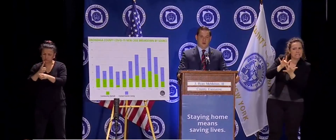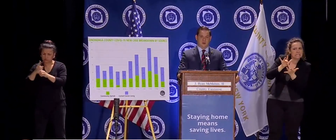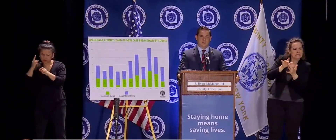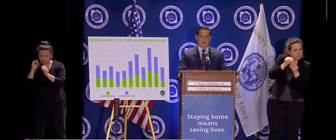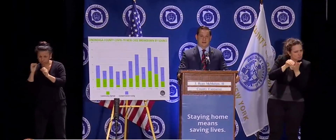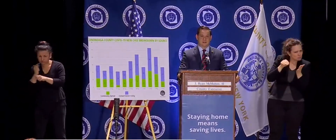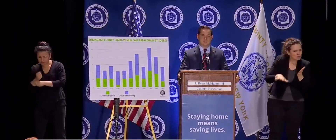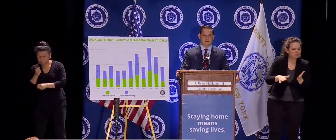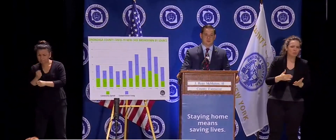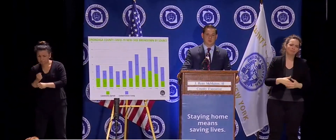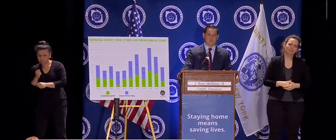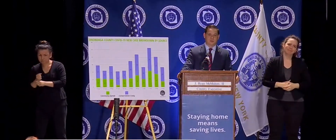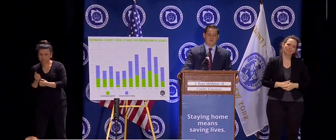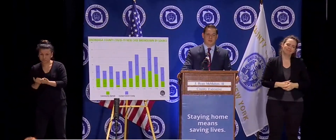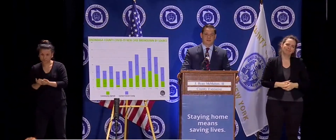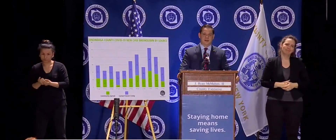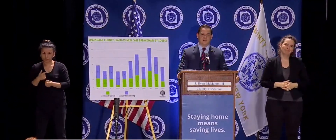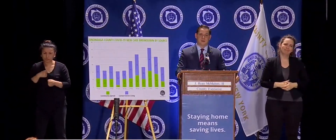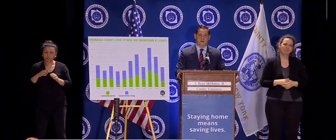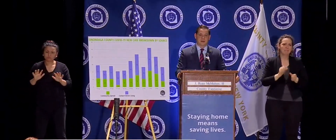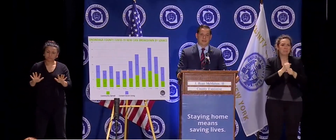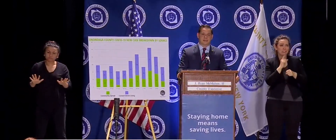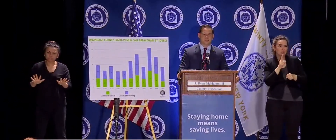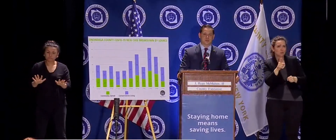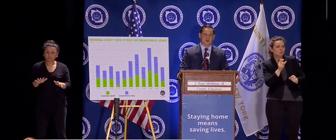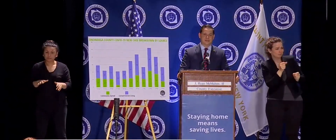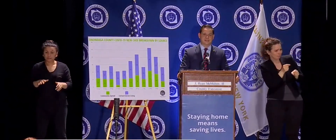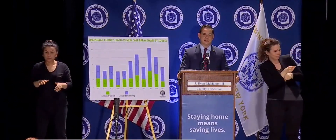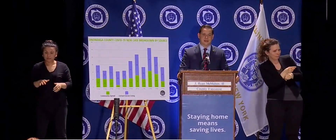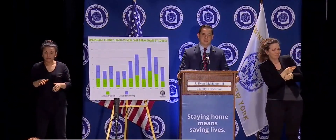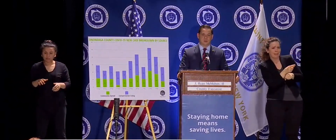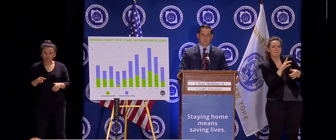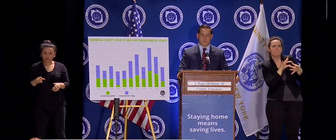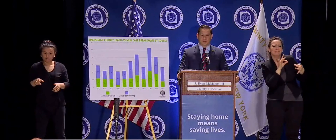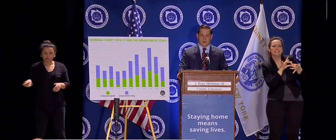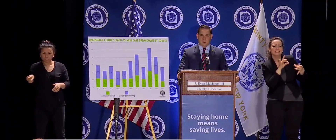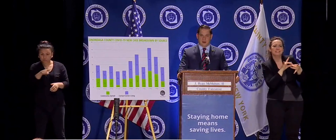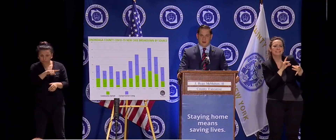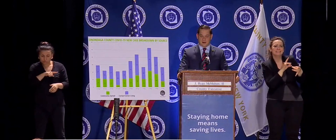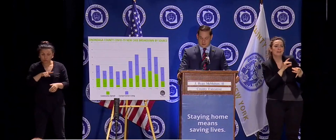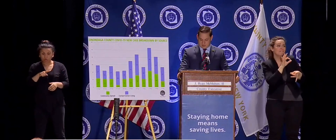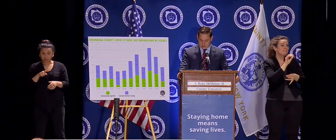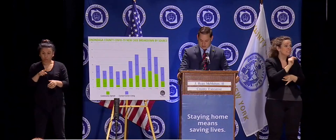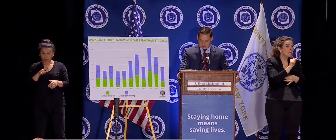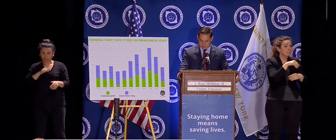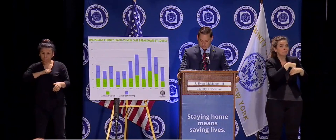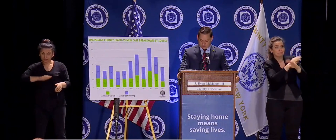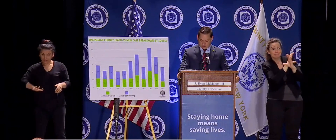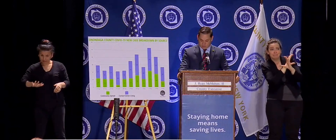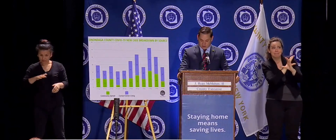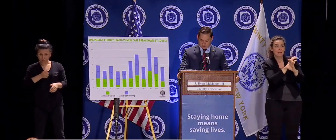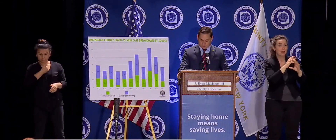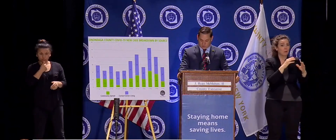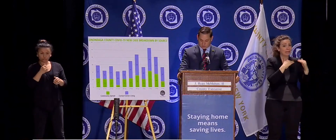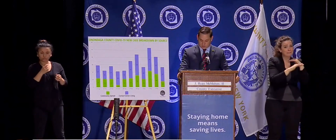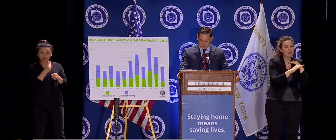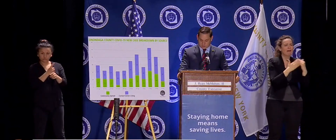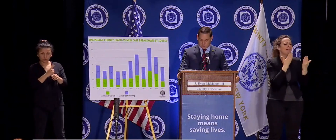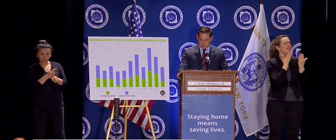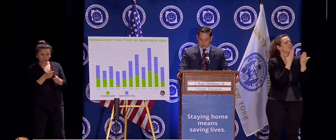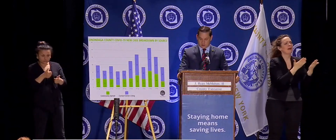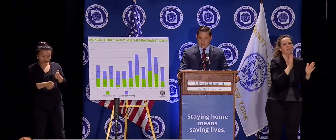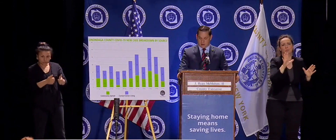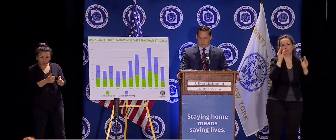to call, text, Zoom, FaceTime a teacher and say thank you. And we're very proud of the work that